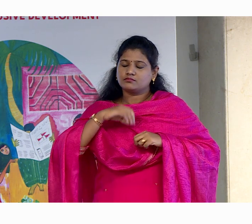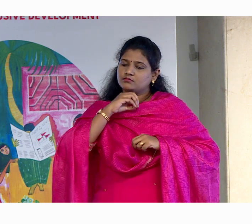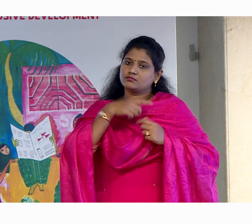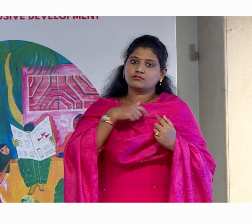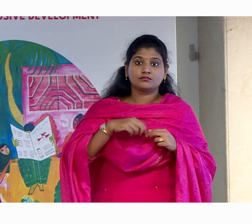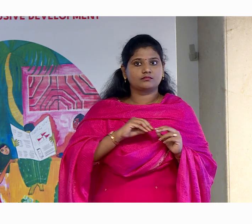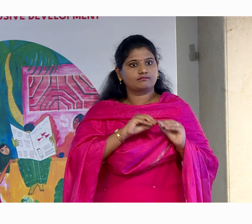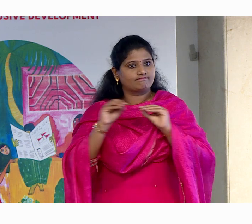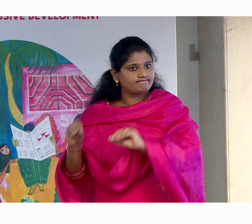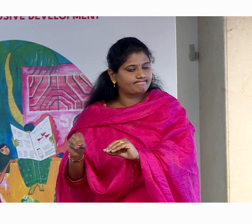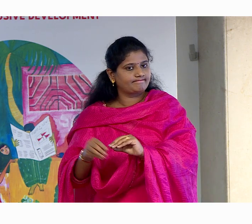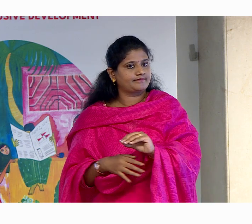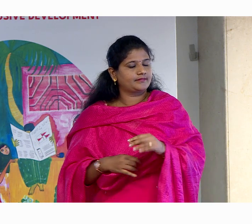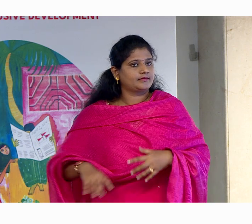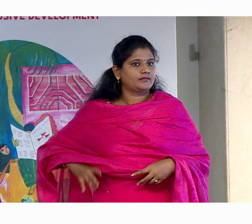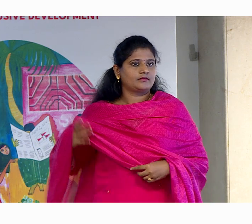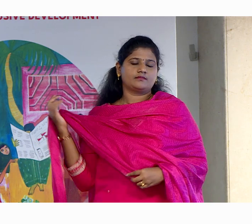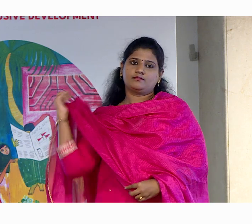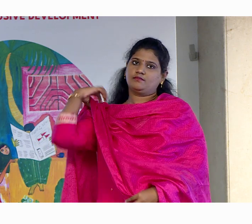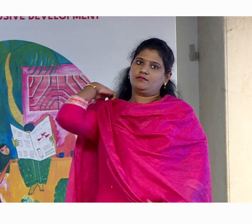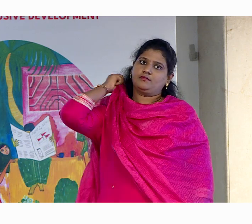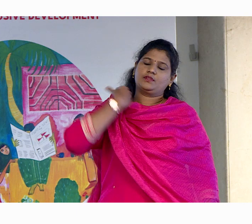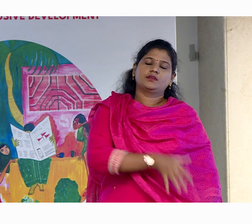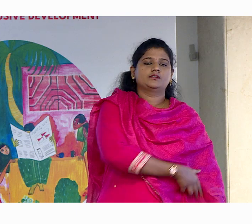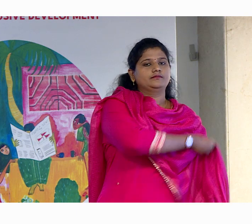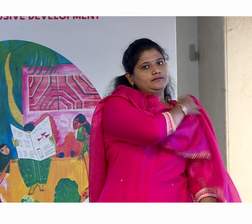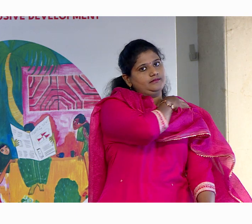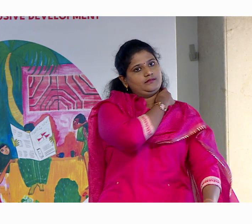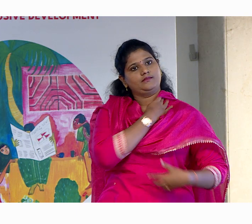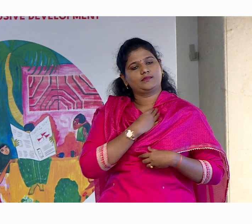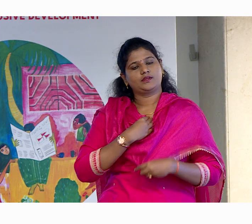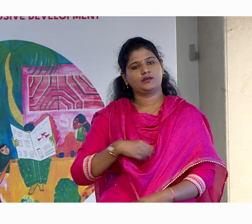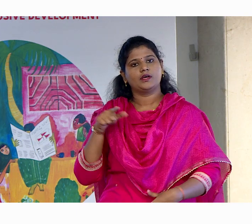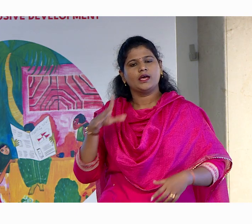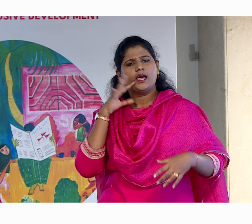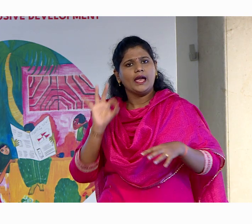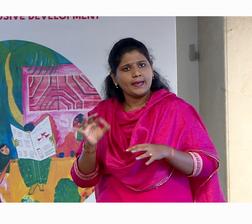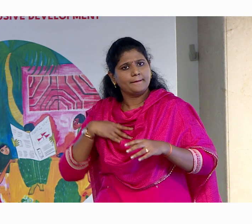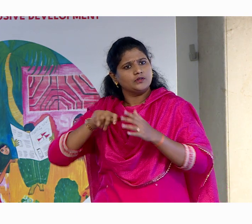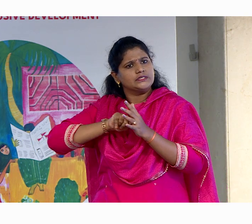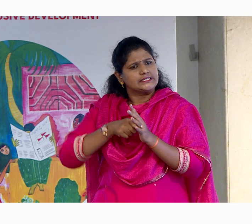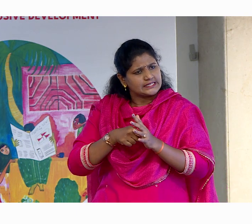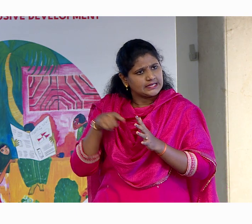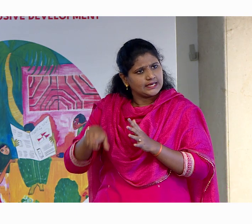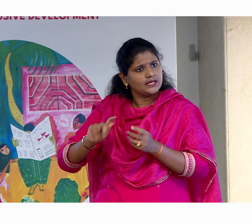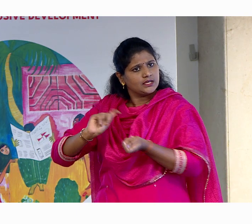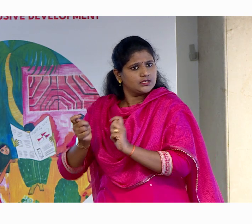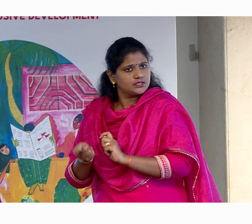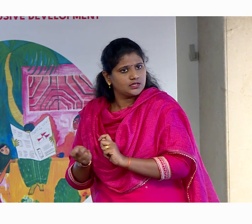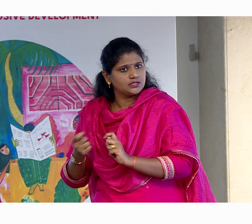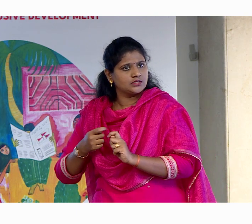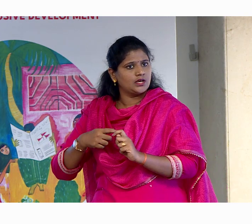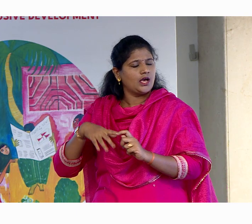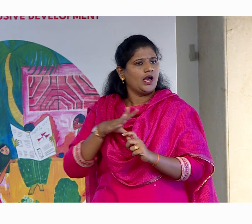implementation. They are important because they are the key players in any change, and